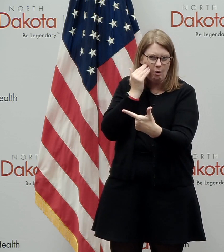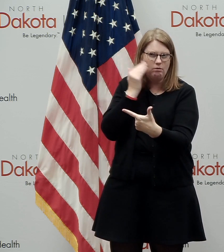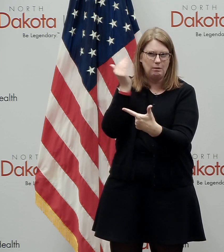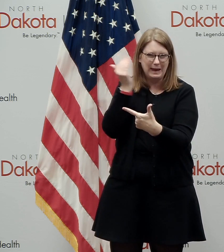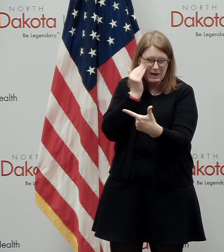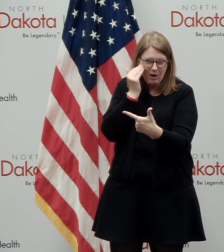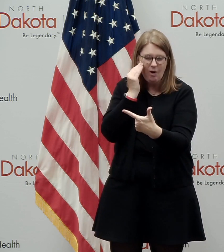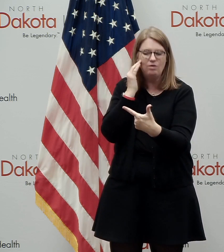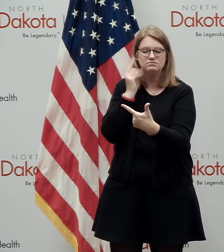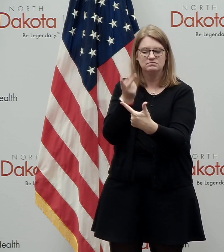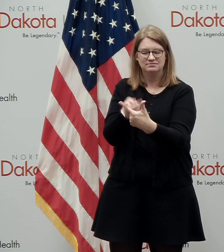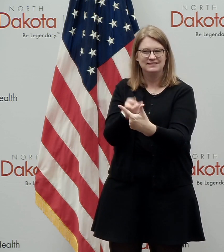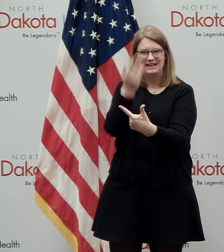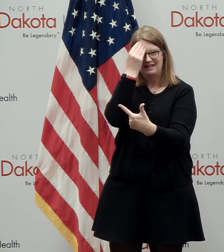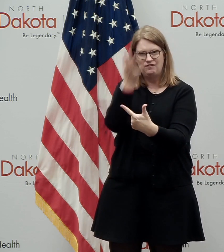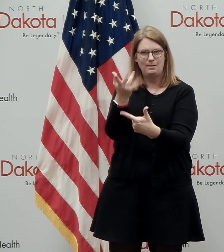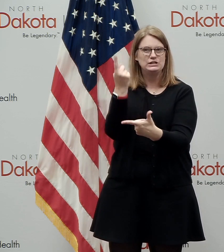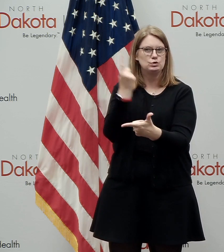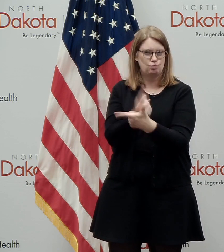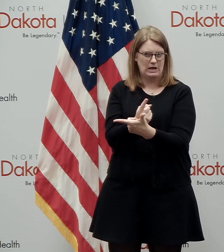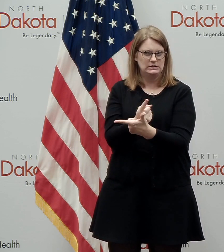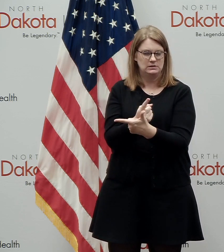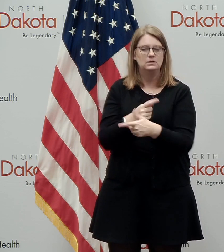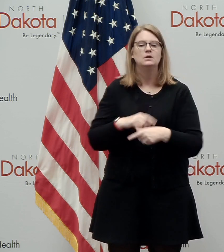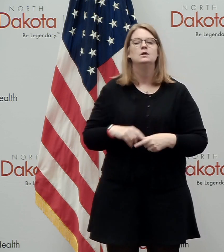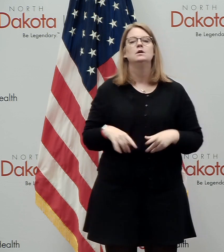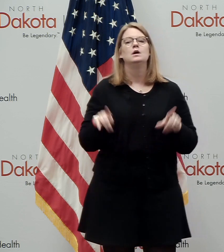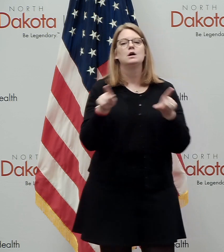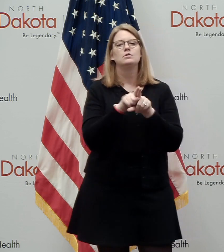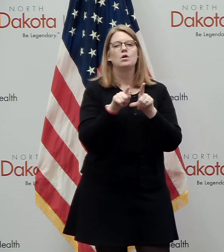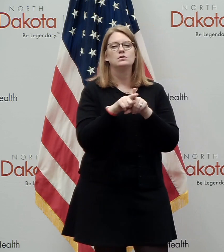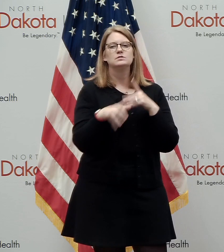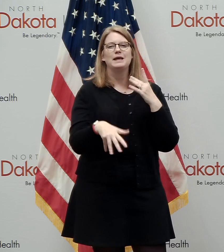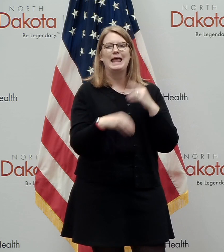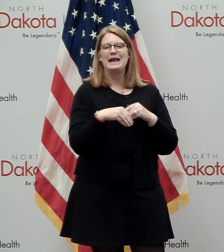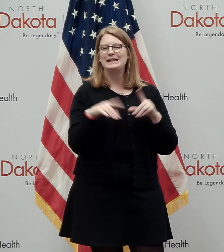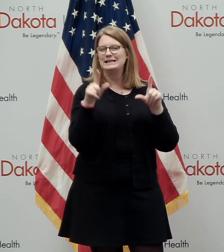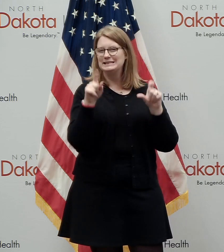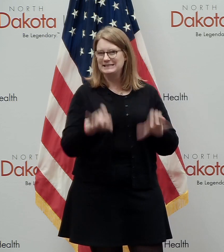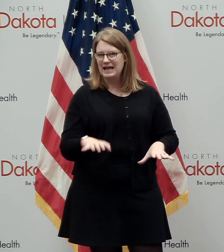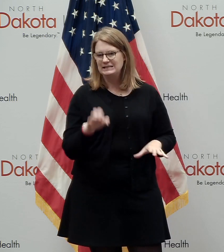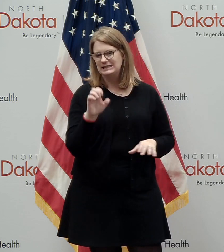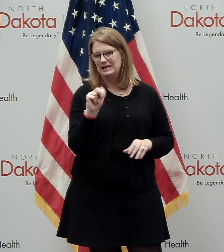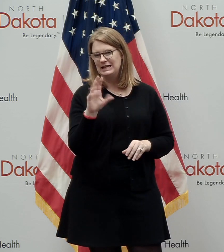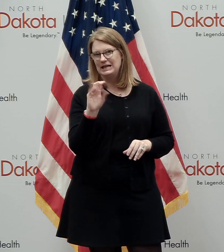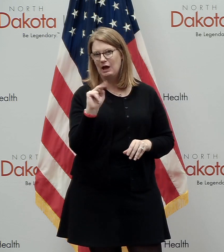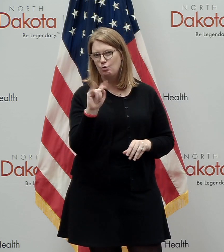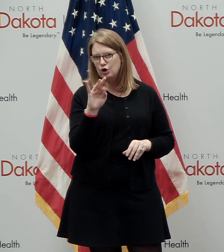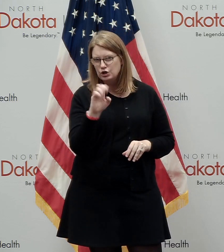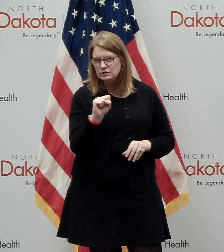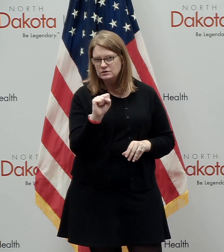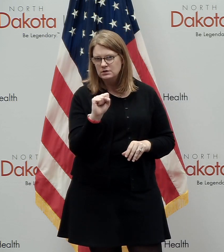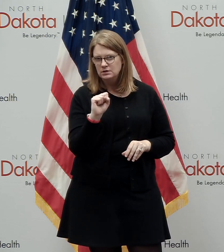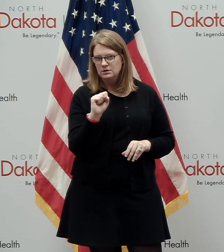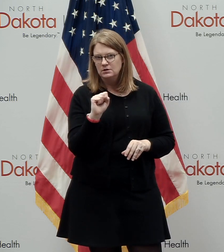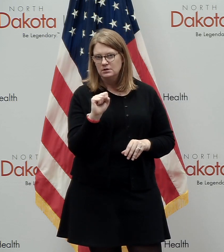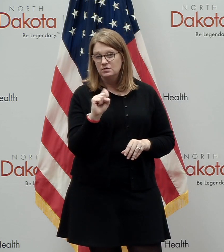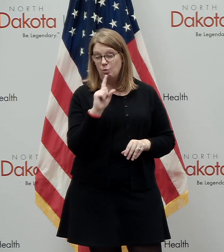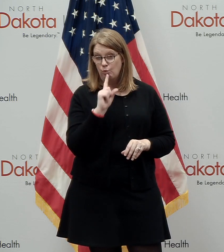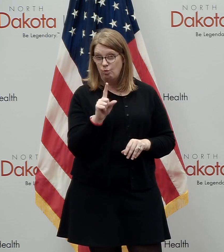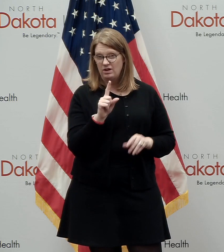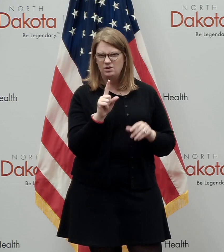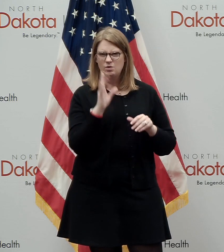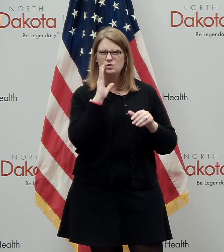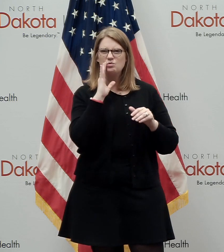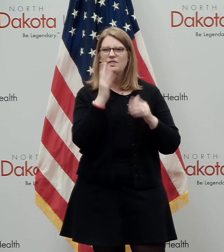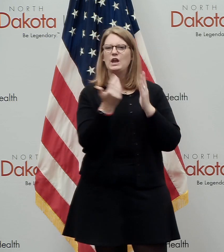is accurate. We will also be adding the test encounters to our dashboard and make it clear